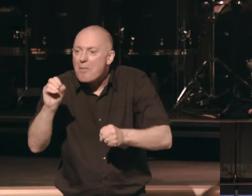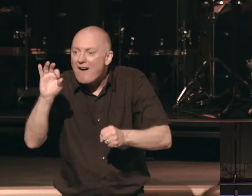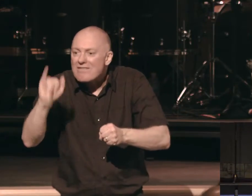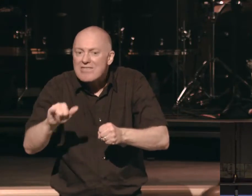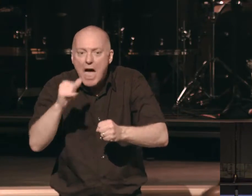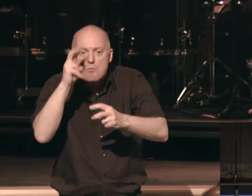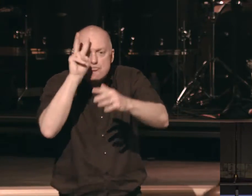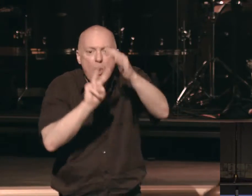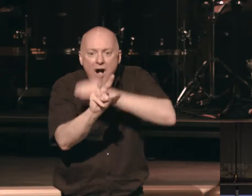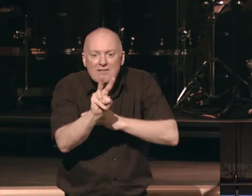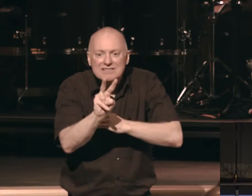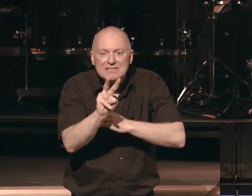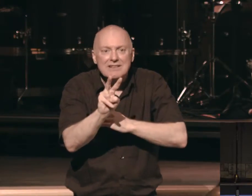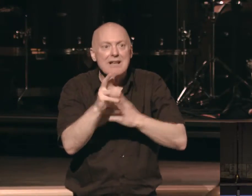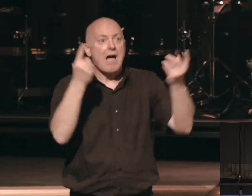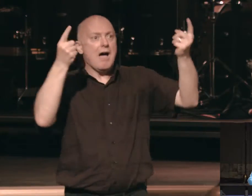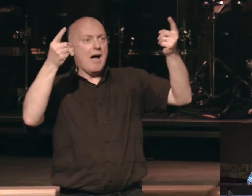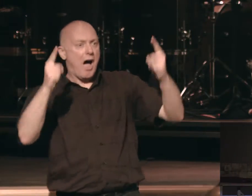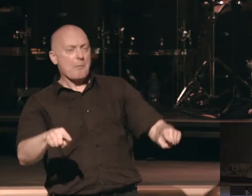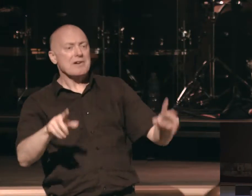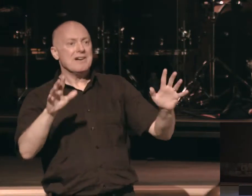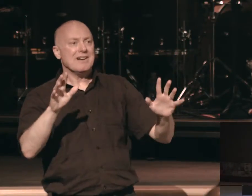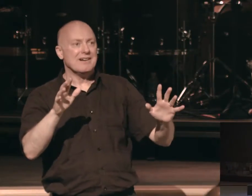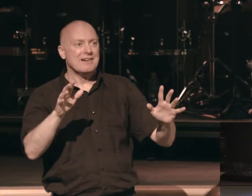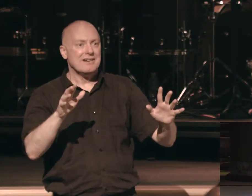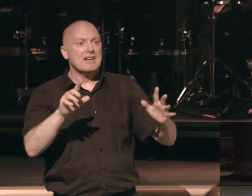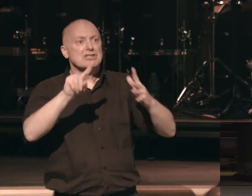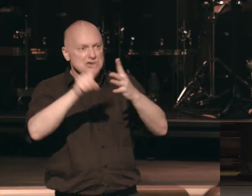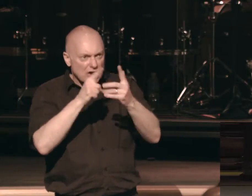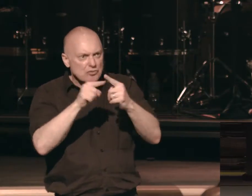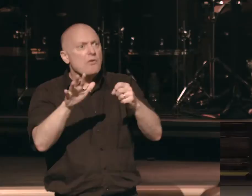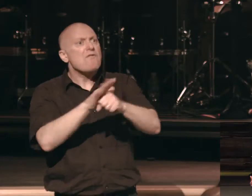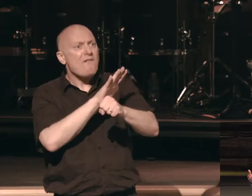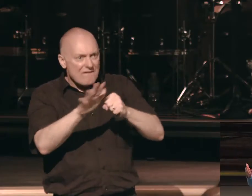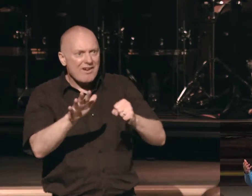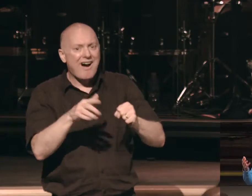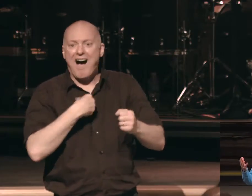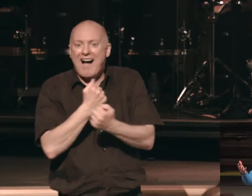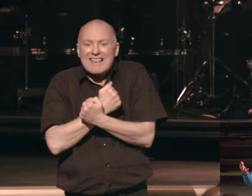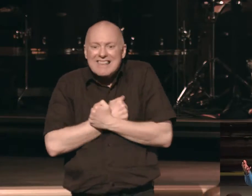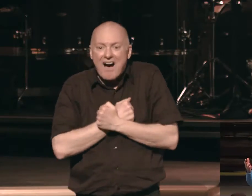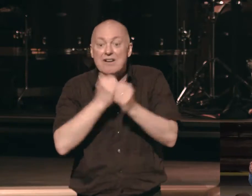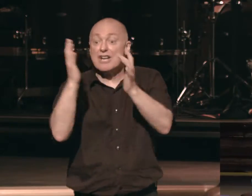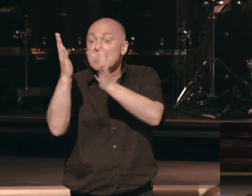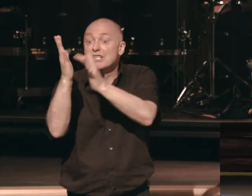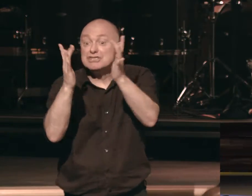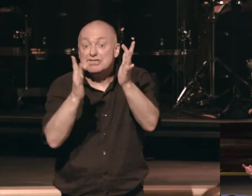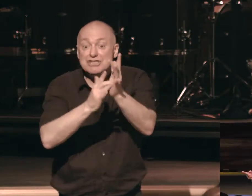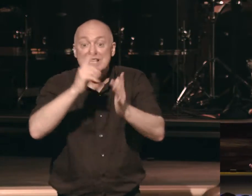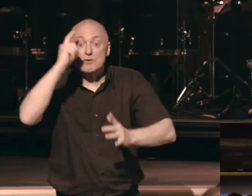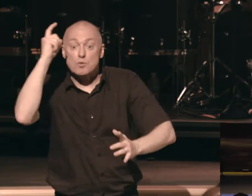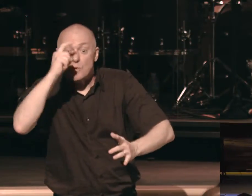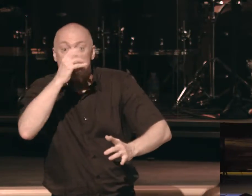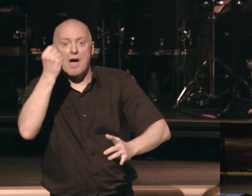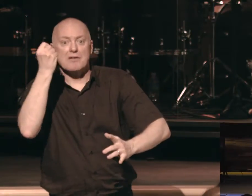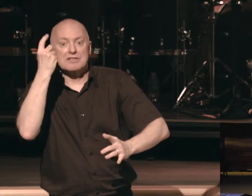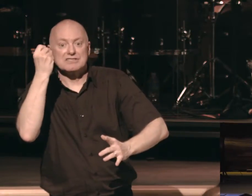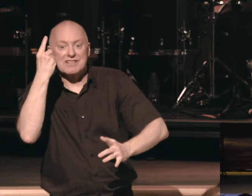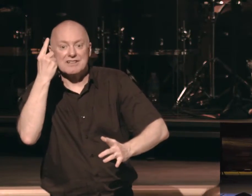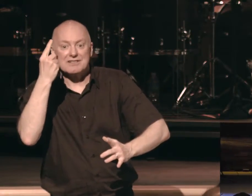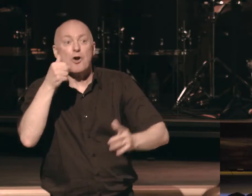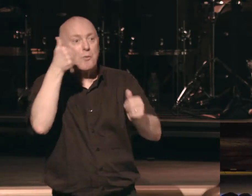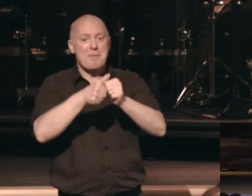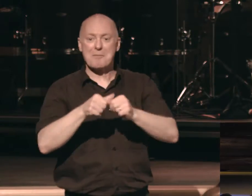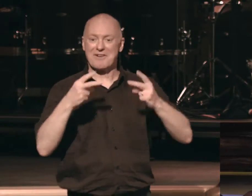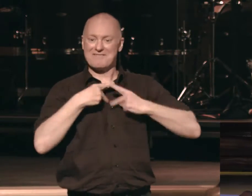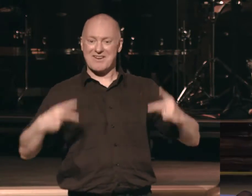this prophecy come to light and start to be fulfilled. And I love when Jesus in his wisdom and understanding, when he encounters